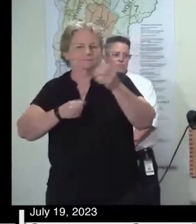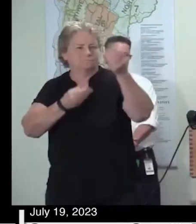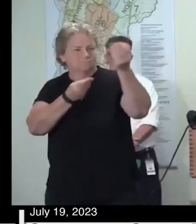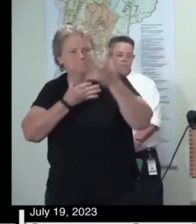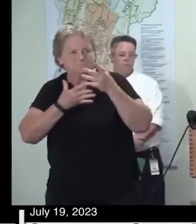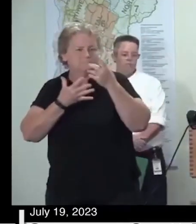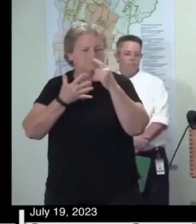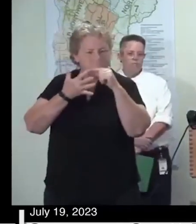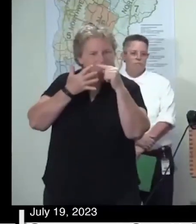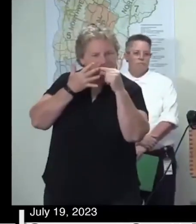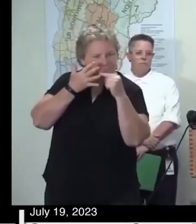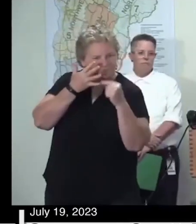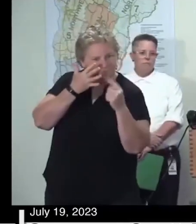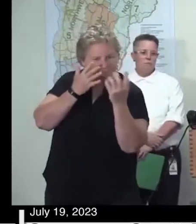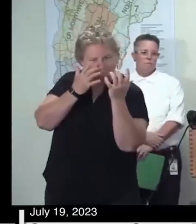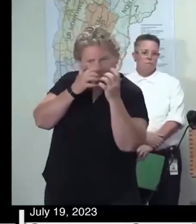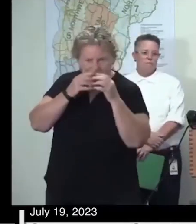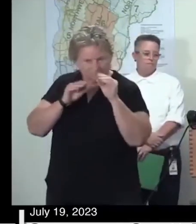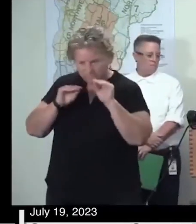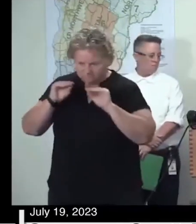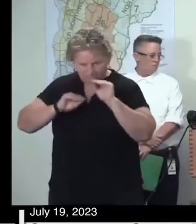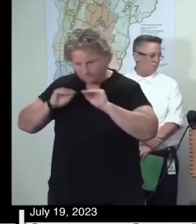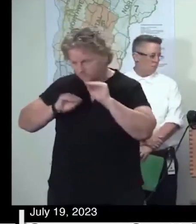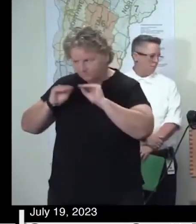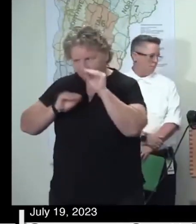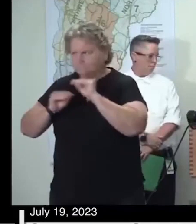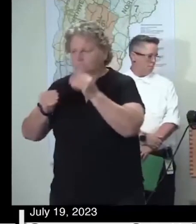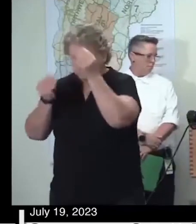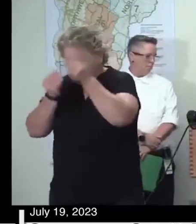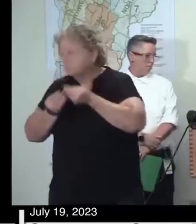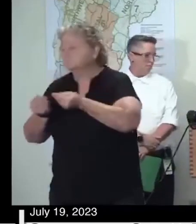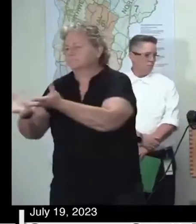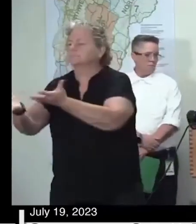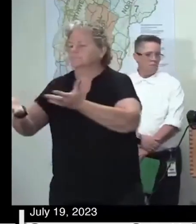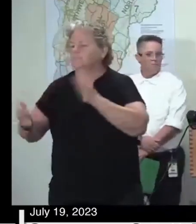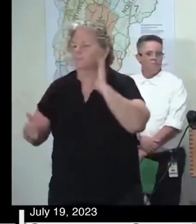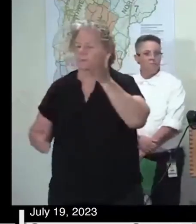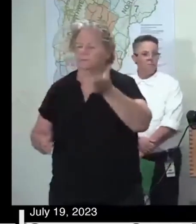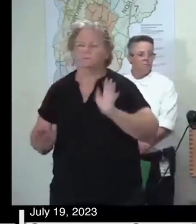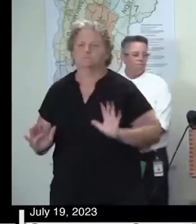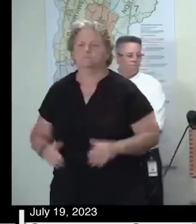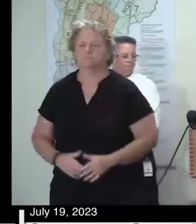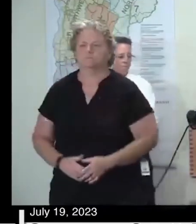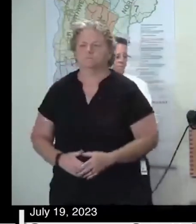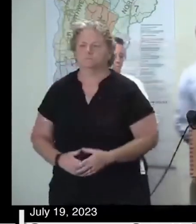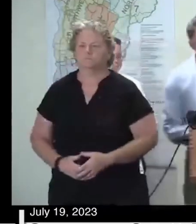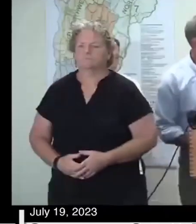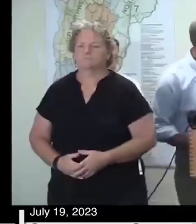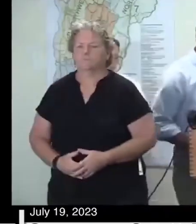end. So I'll turn it over to Commissioner Morrison for a situational update.